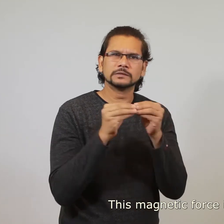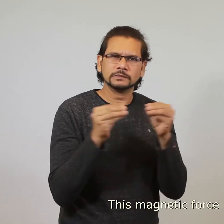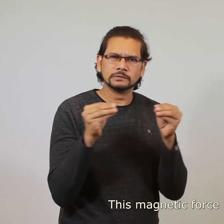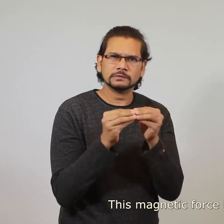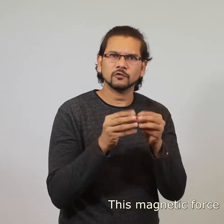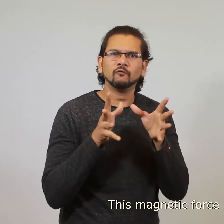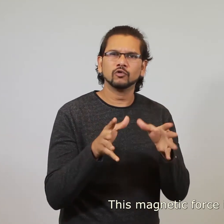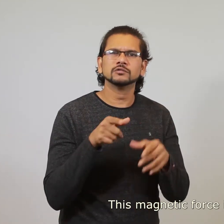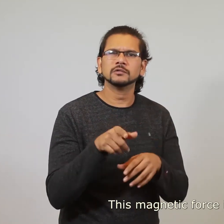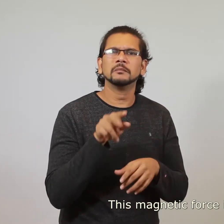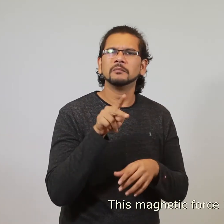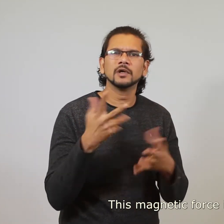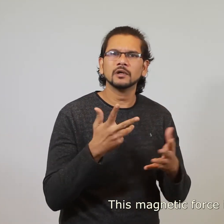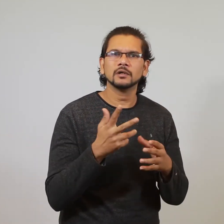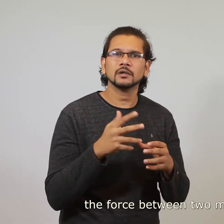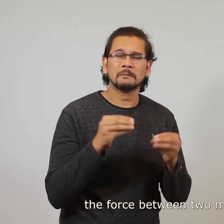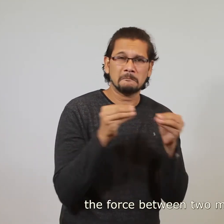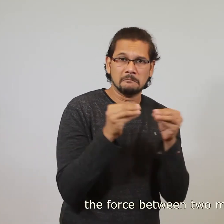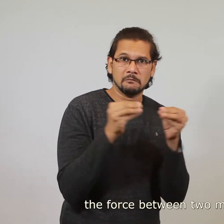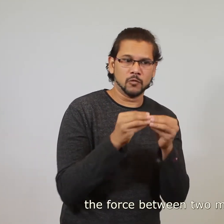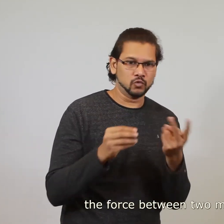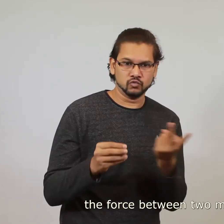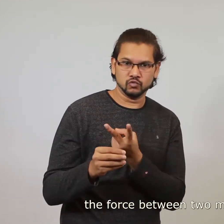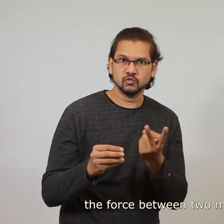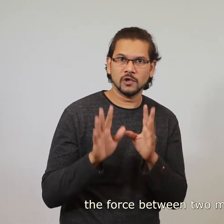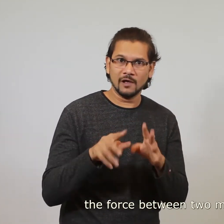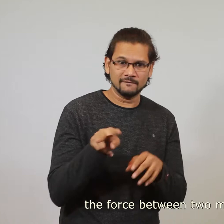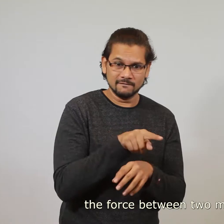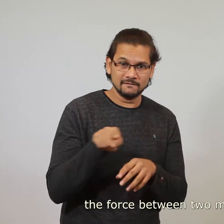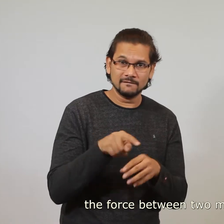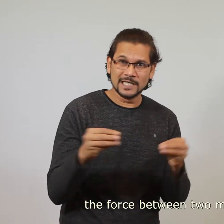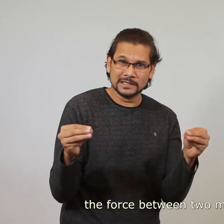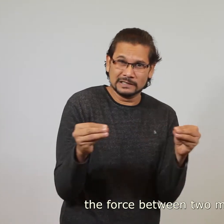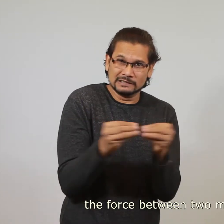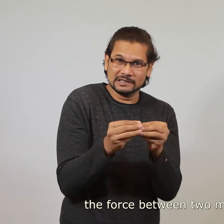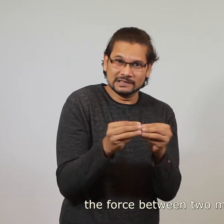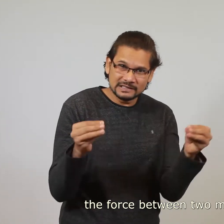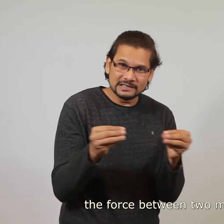This magnetic force is the force between two magnets